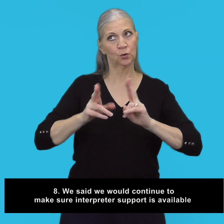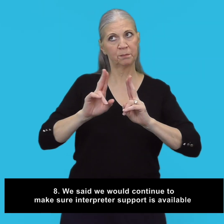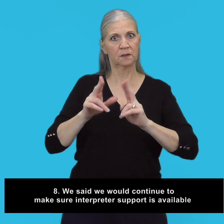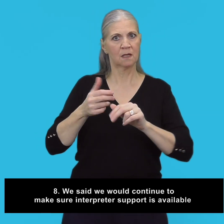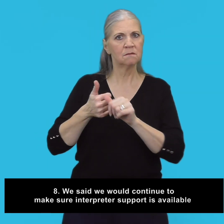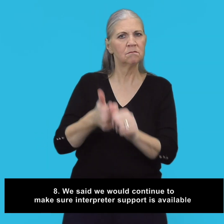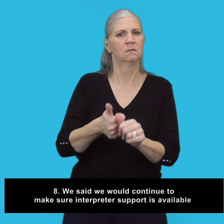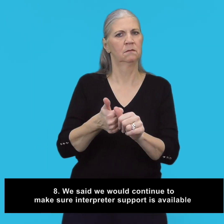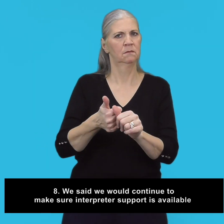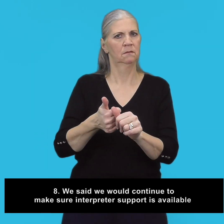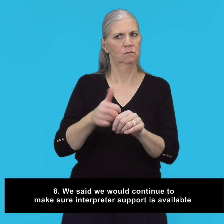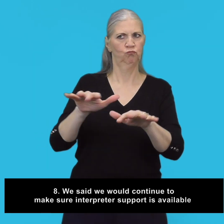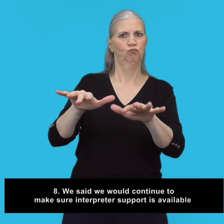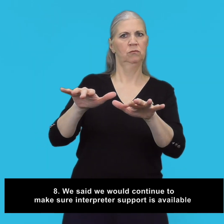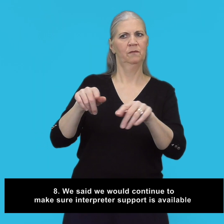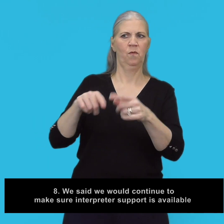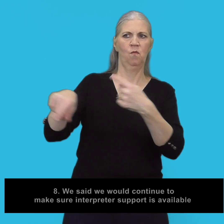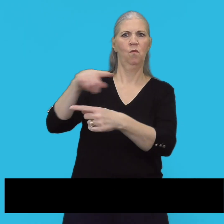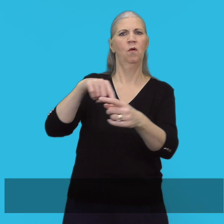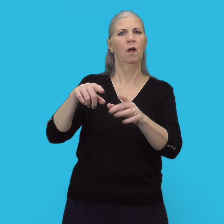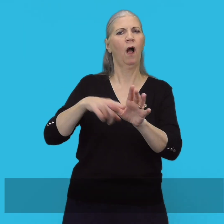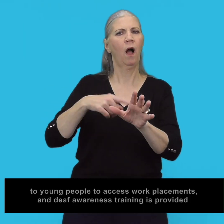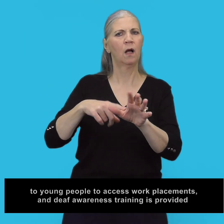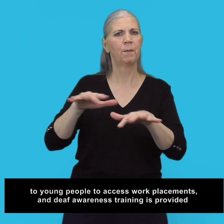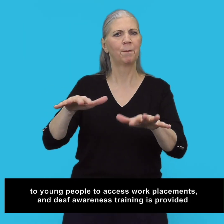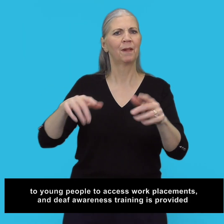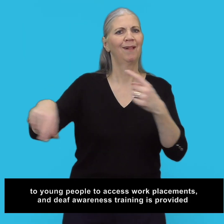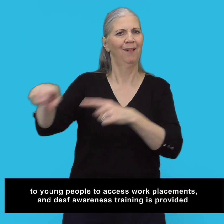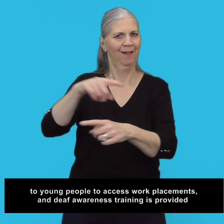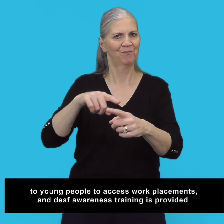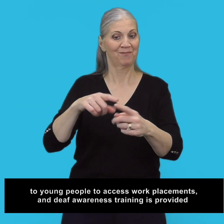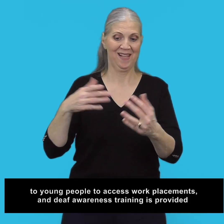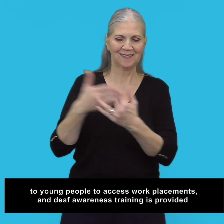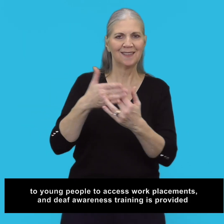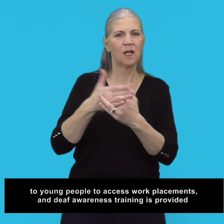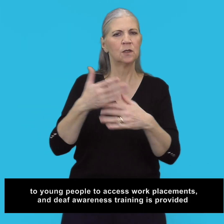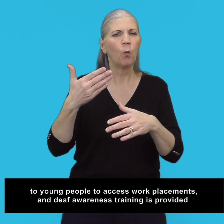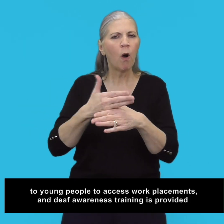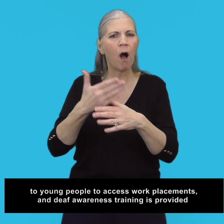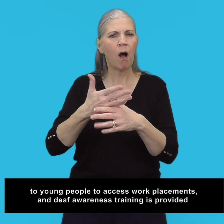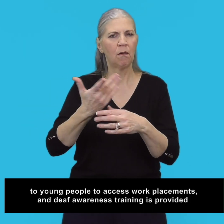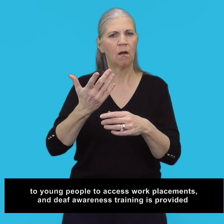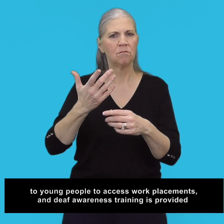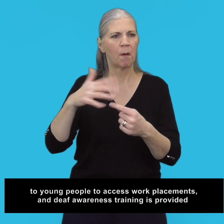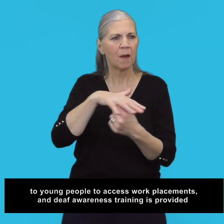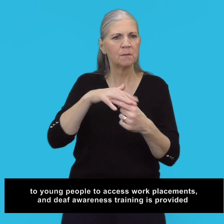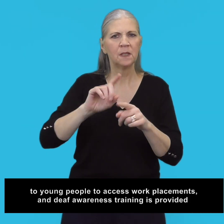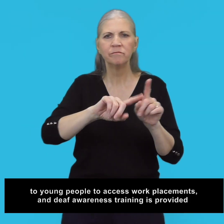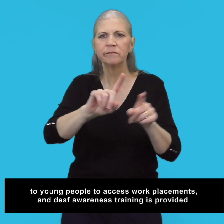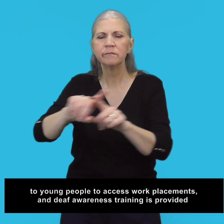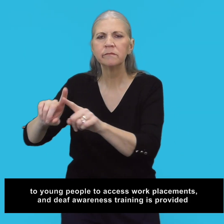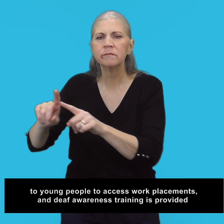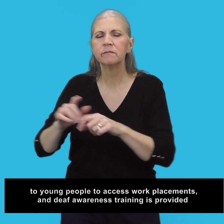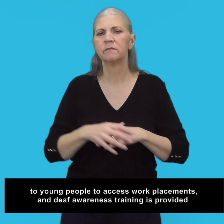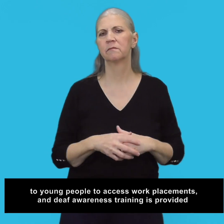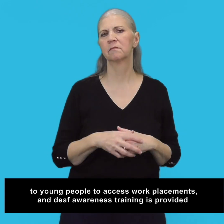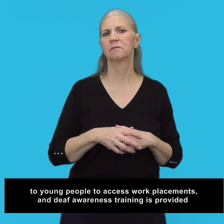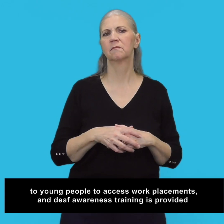interpreter support is available to young people to access work placements, and deaf awareness training is